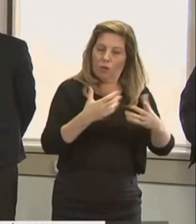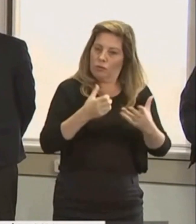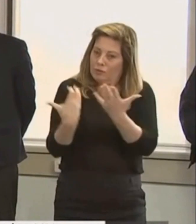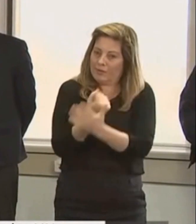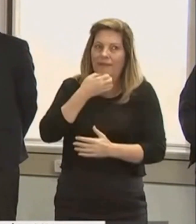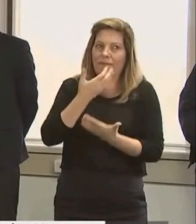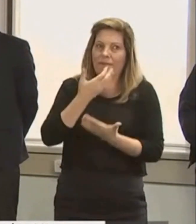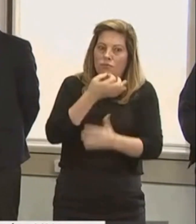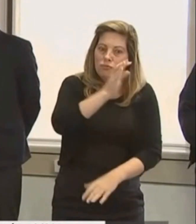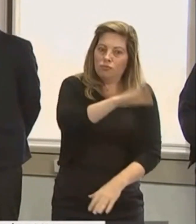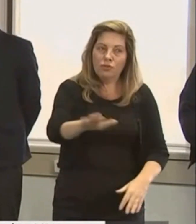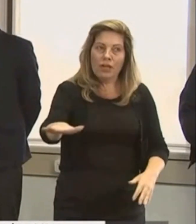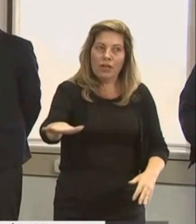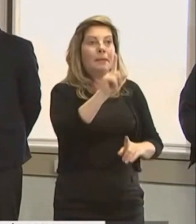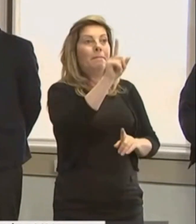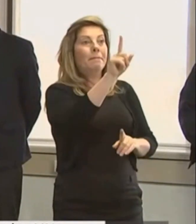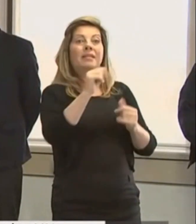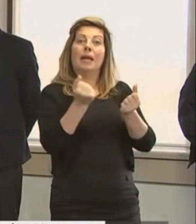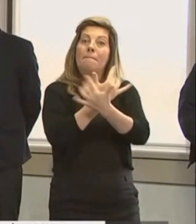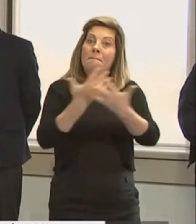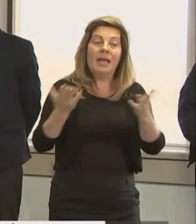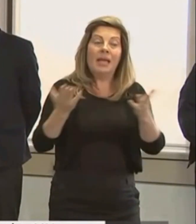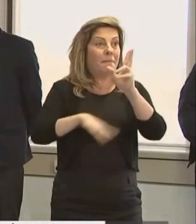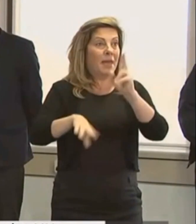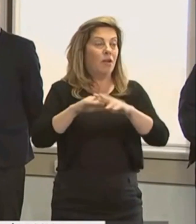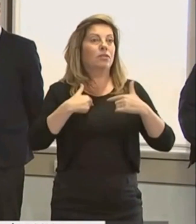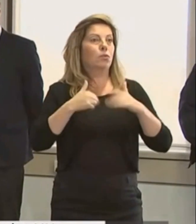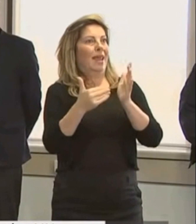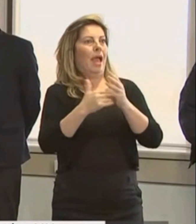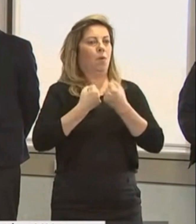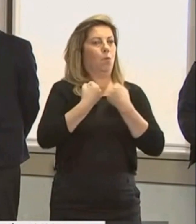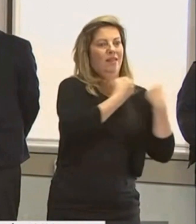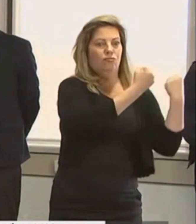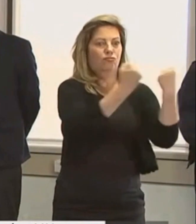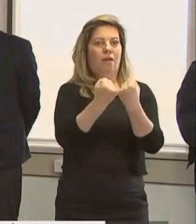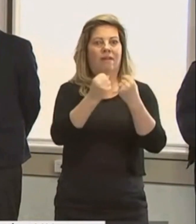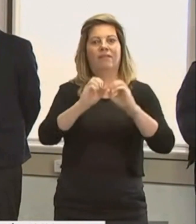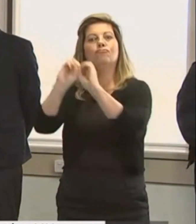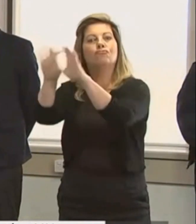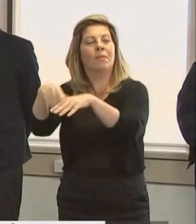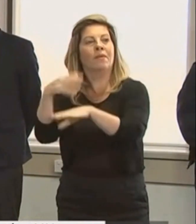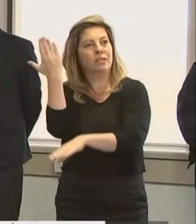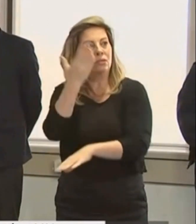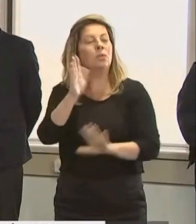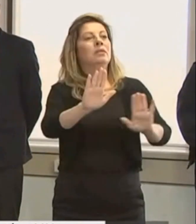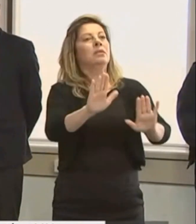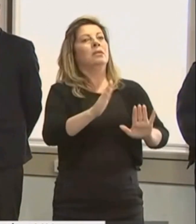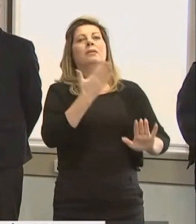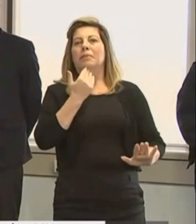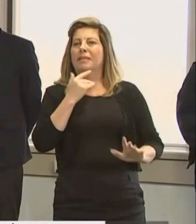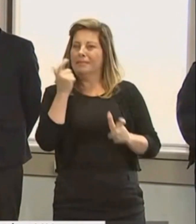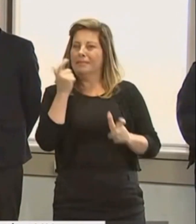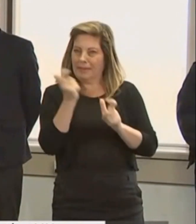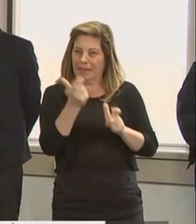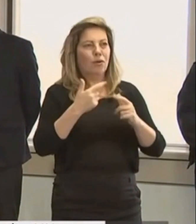going back, we need parents to be very mindful in and around school zones, obey the law. The 40k school zone is there for the